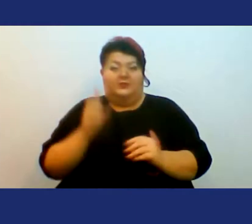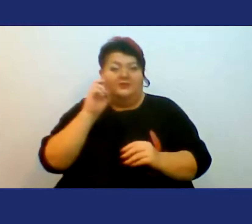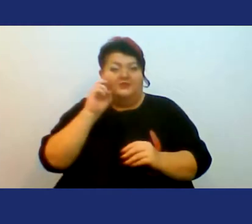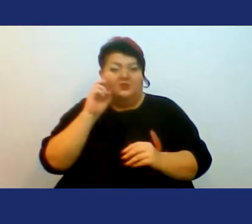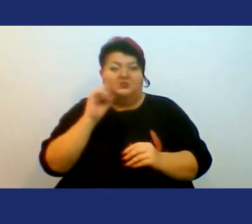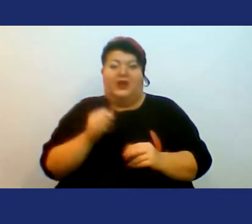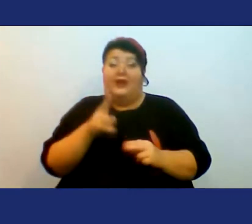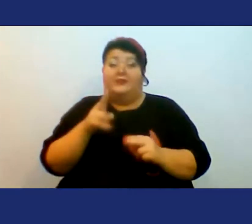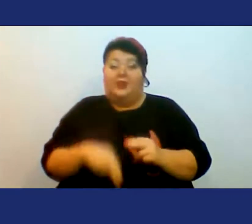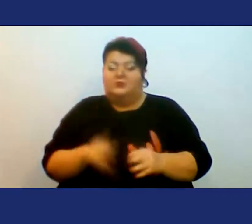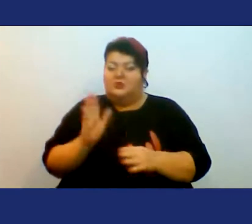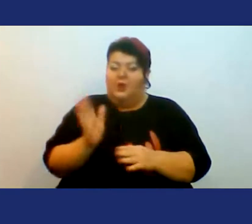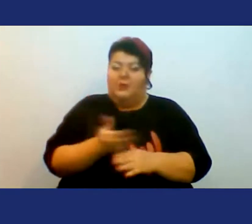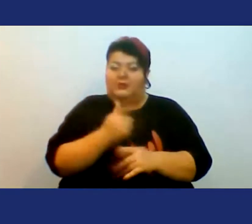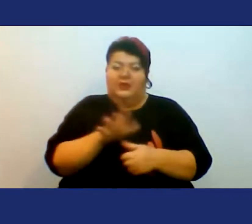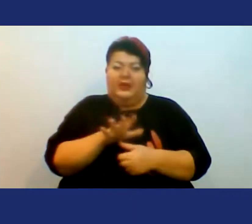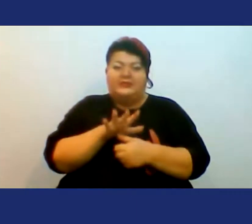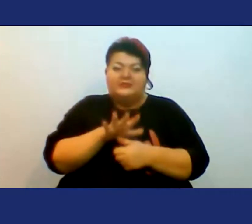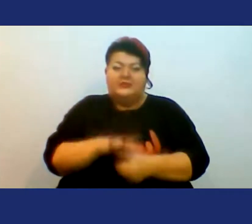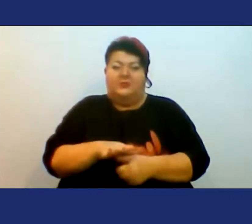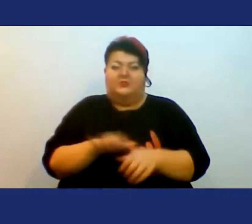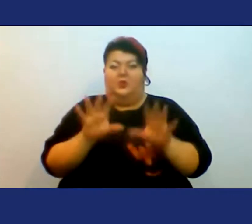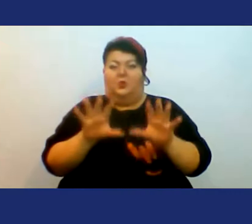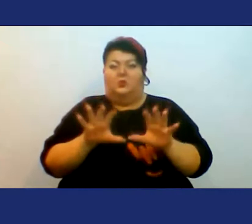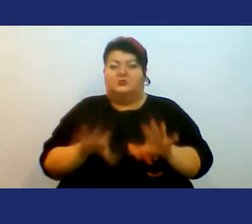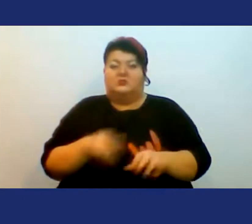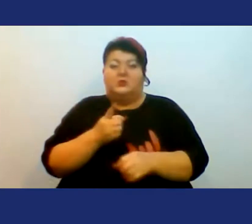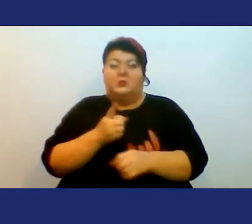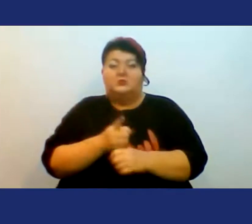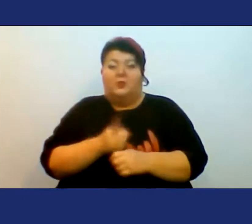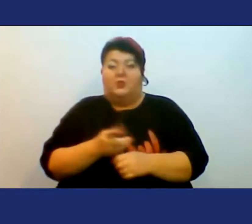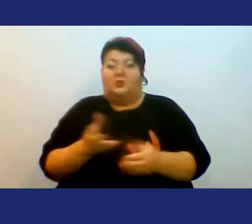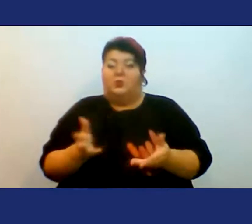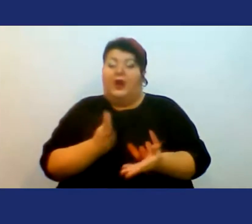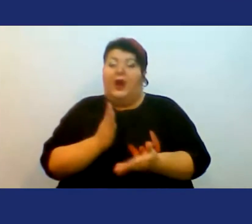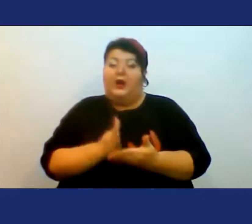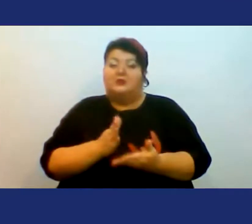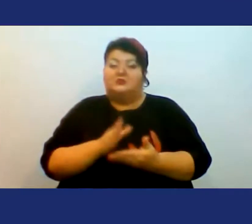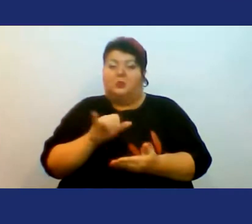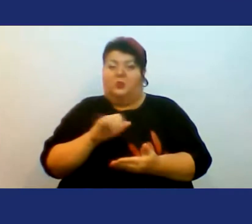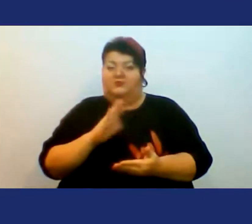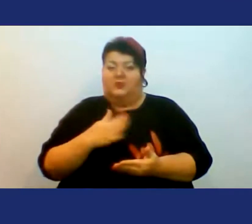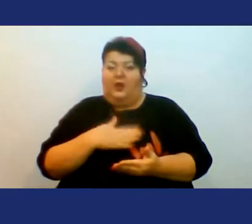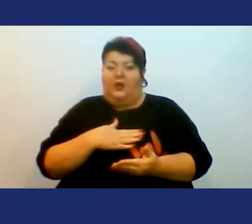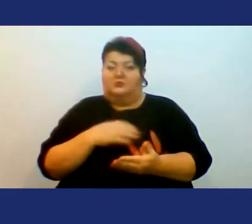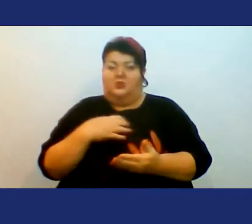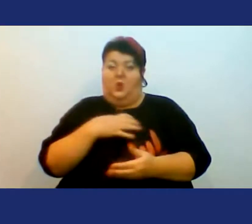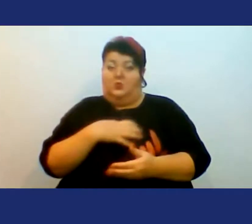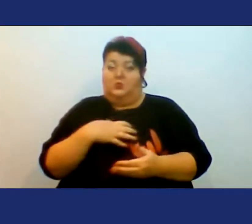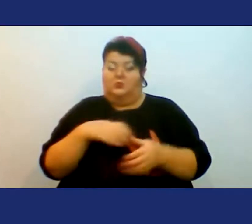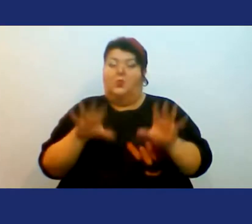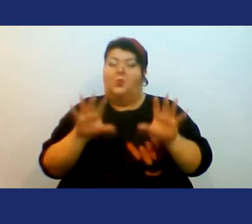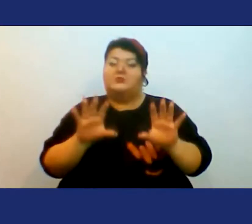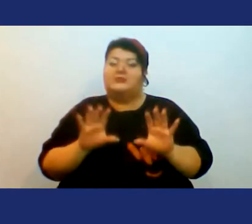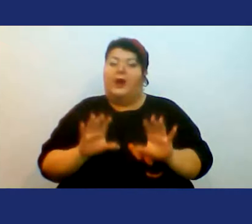are developing our projects in a prompt fashion,